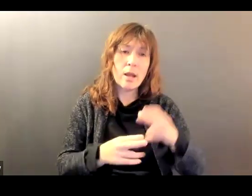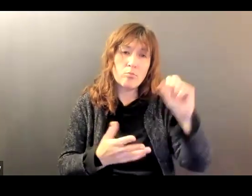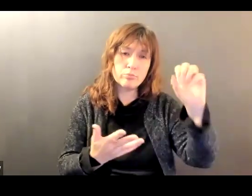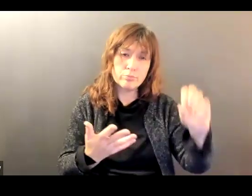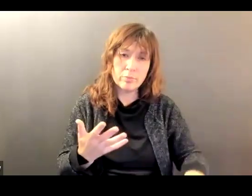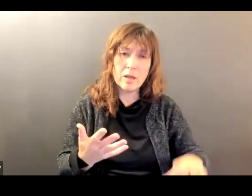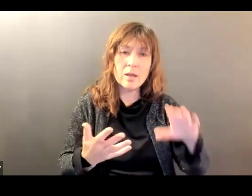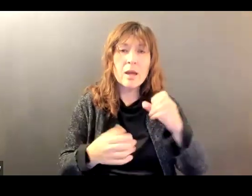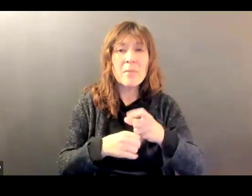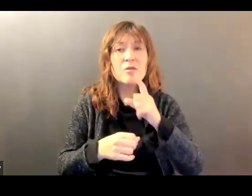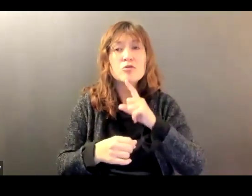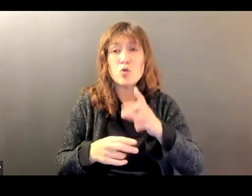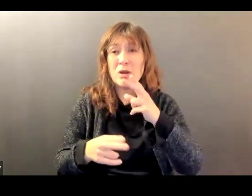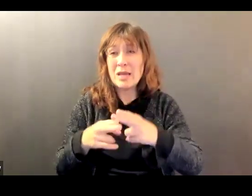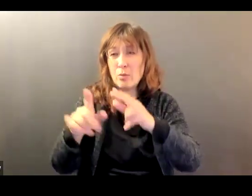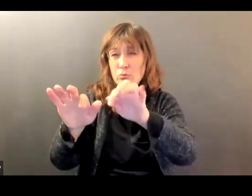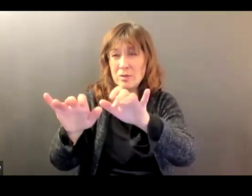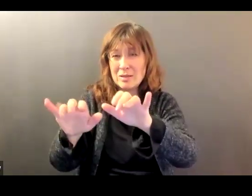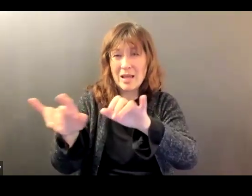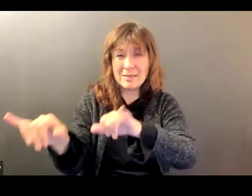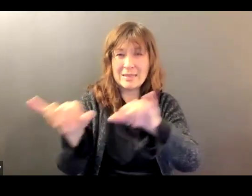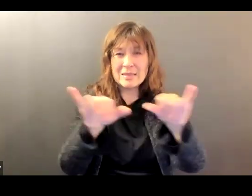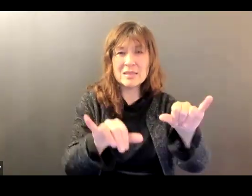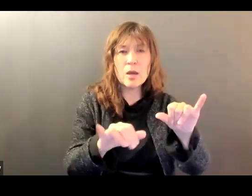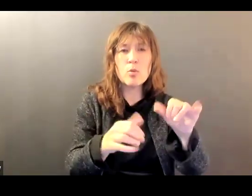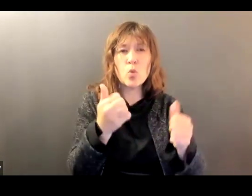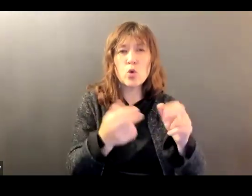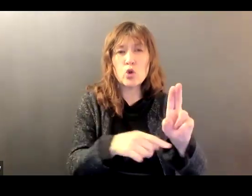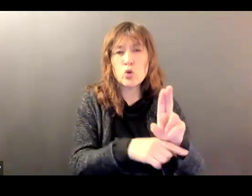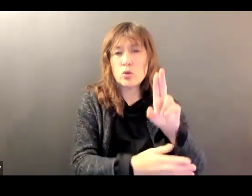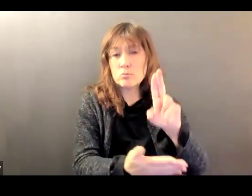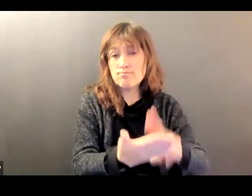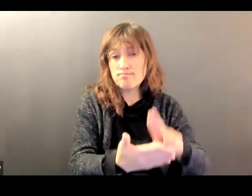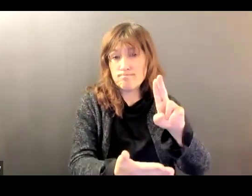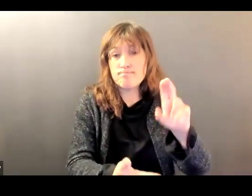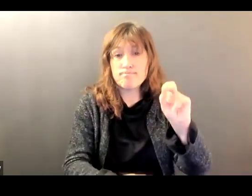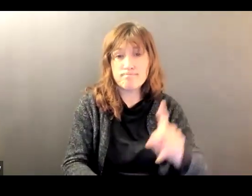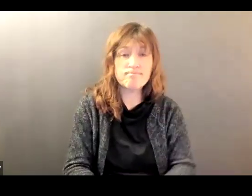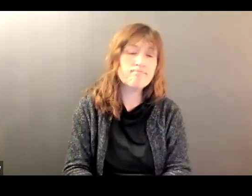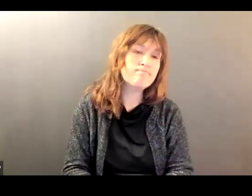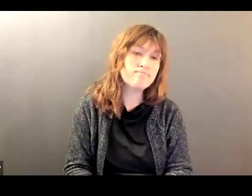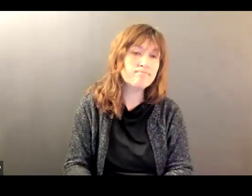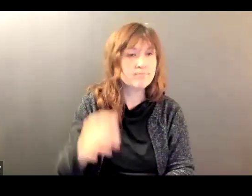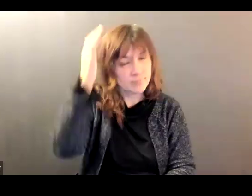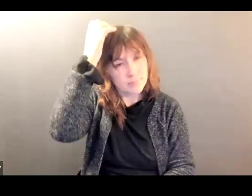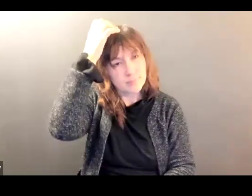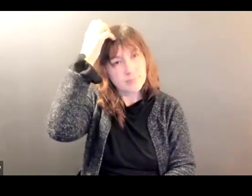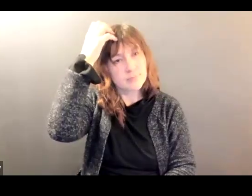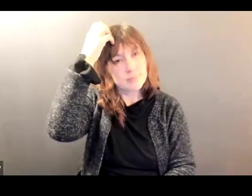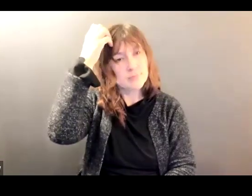that you need to be signed in on Zoom with the name you sign up for public